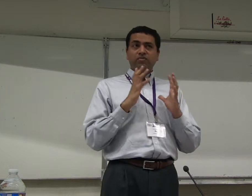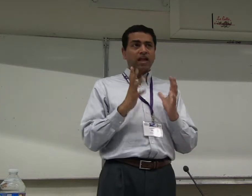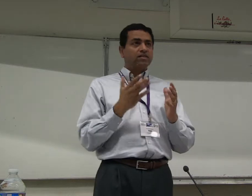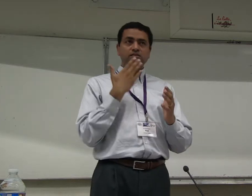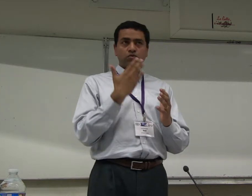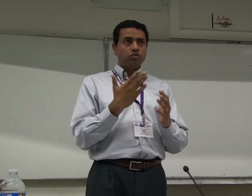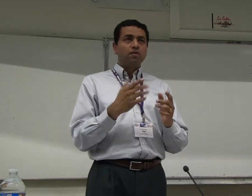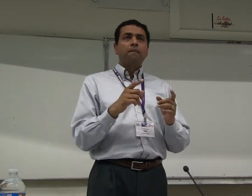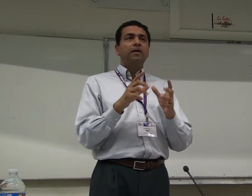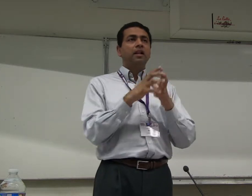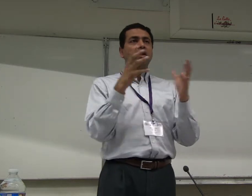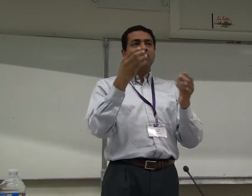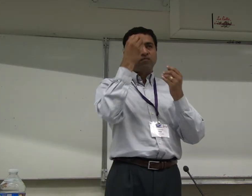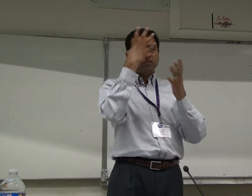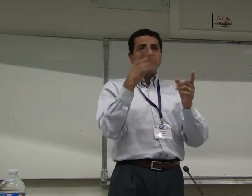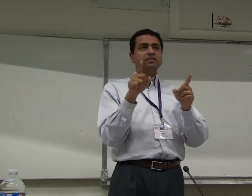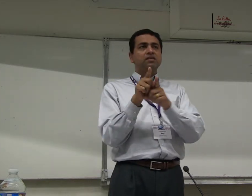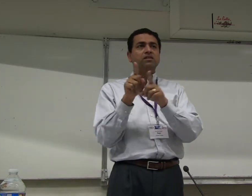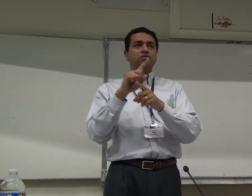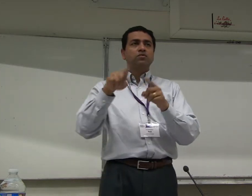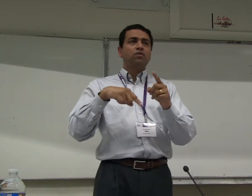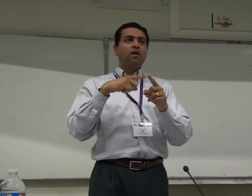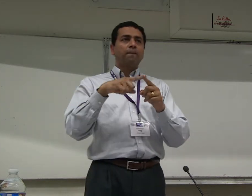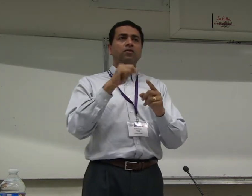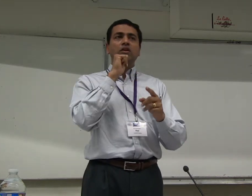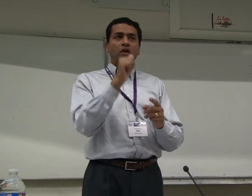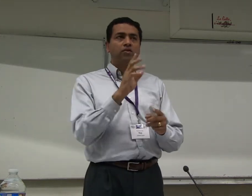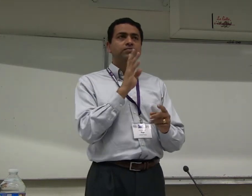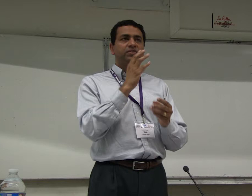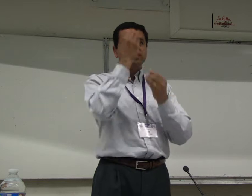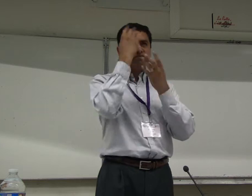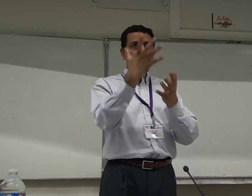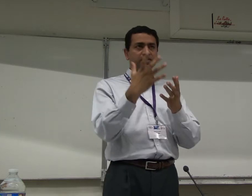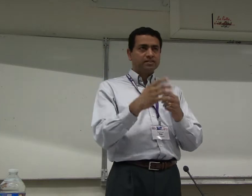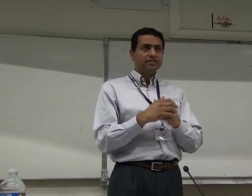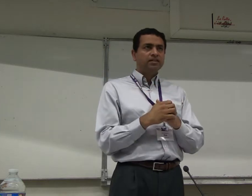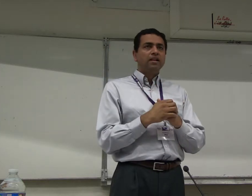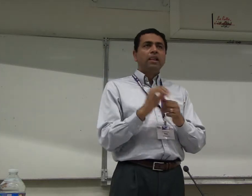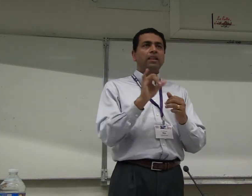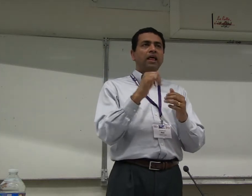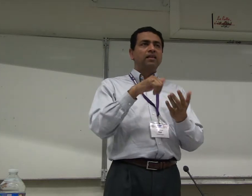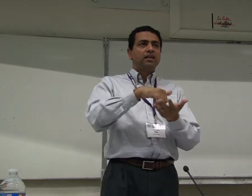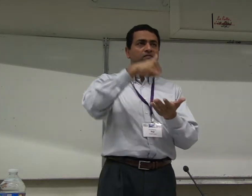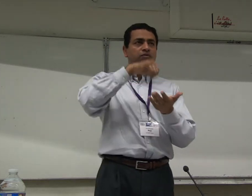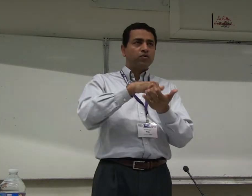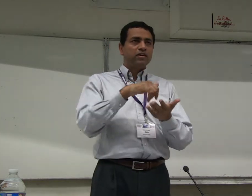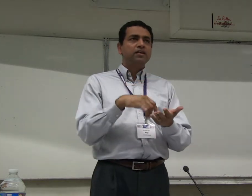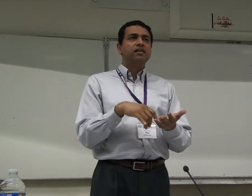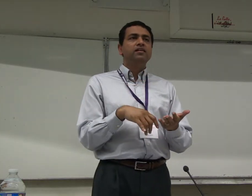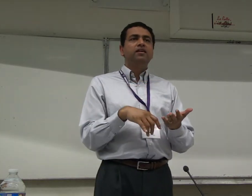transmission between speech to text, and that's fine. But there's a lot of information that is non-speech